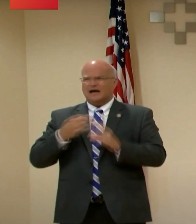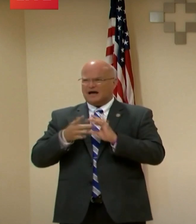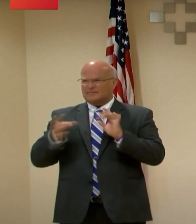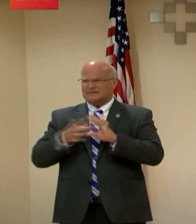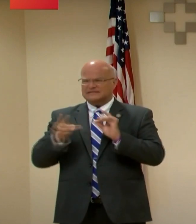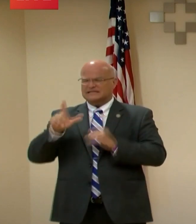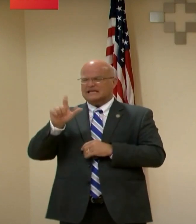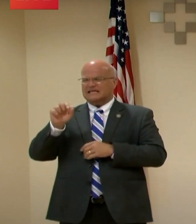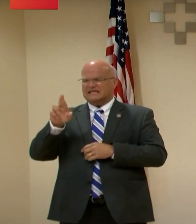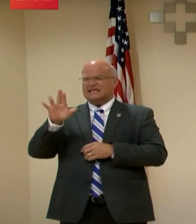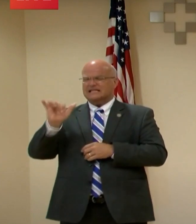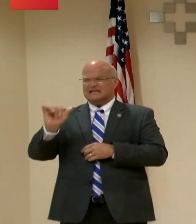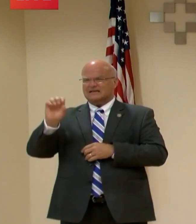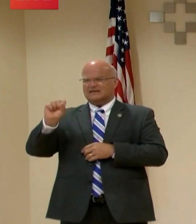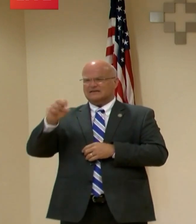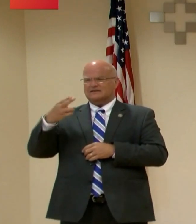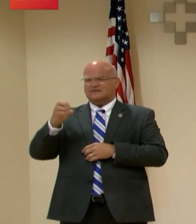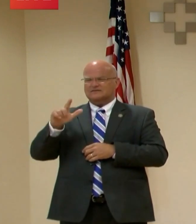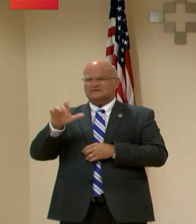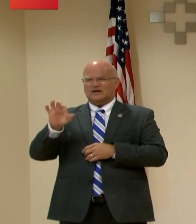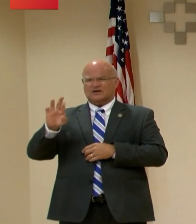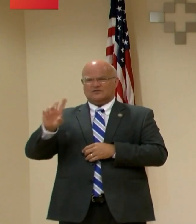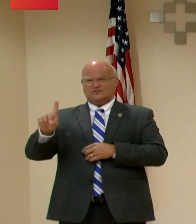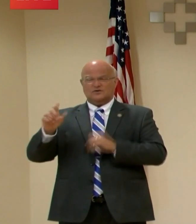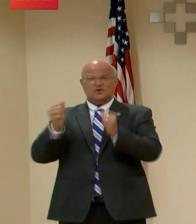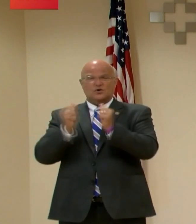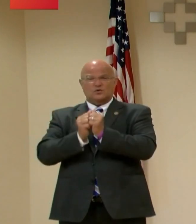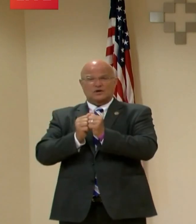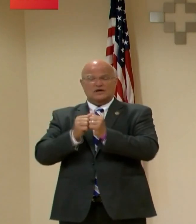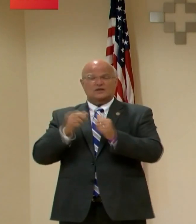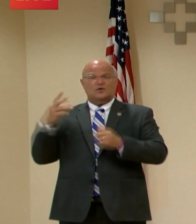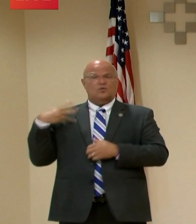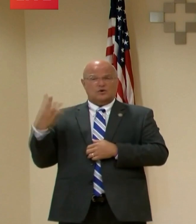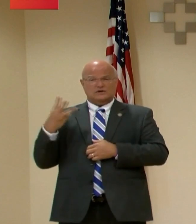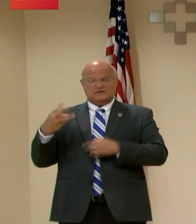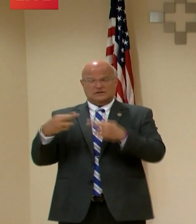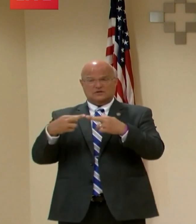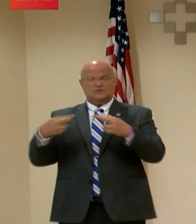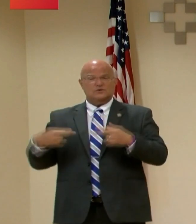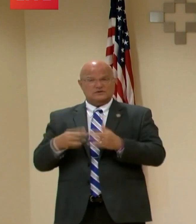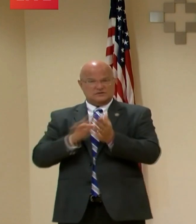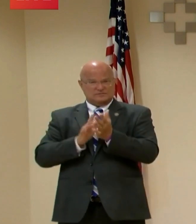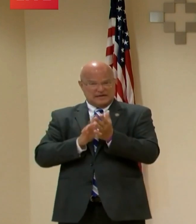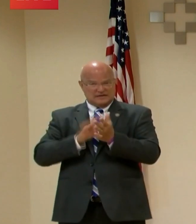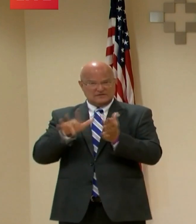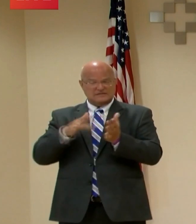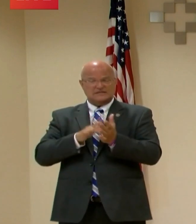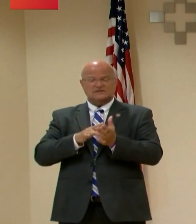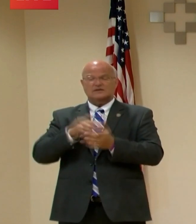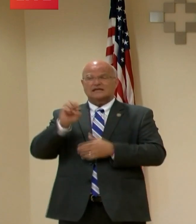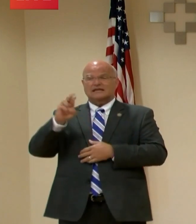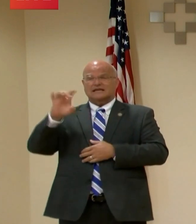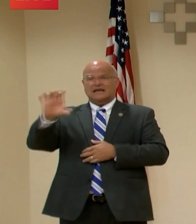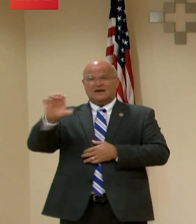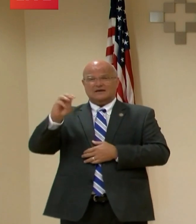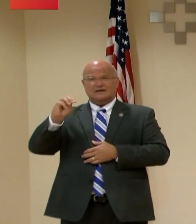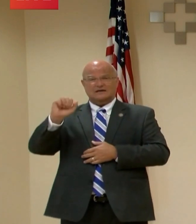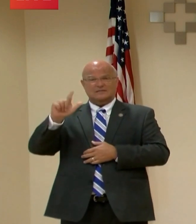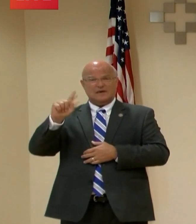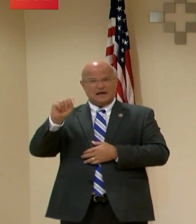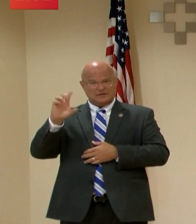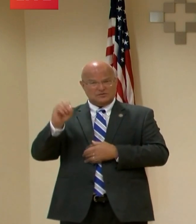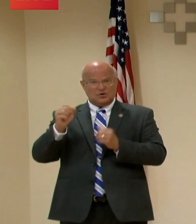Larry Shackelford that is here with Washington Regional Medical Center, but also Eric Penalto with Mercy Health Centers